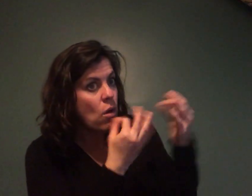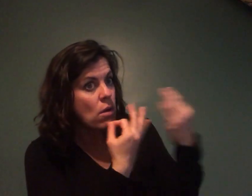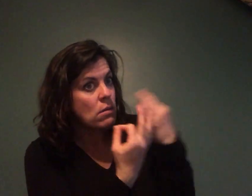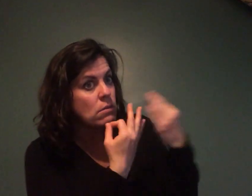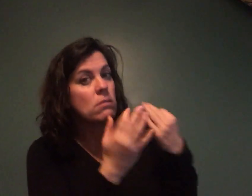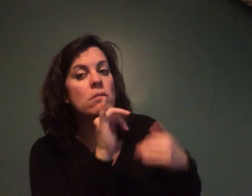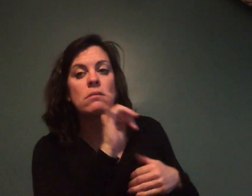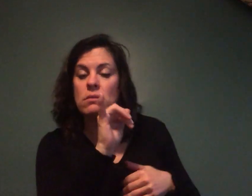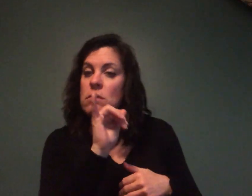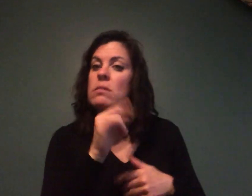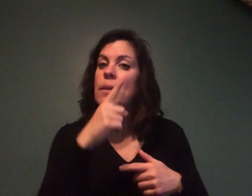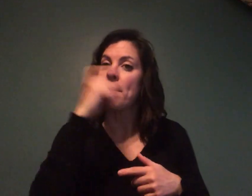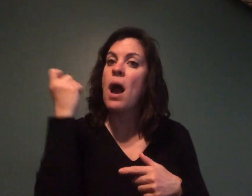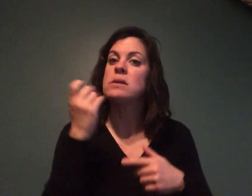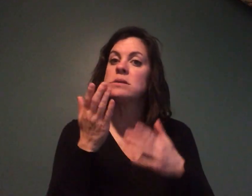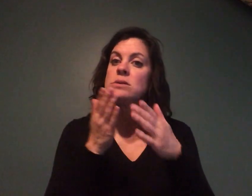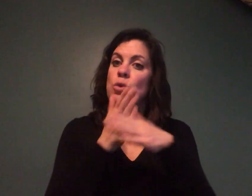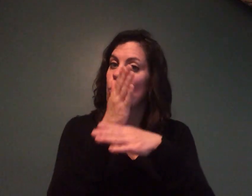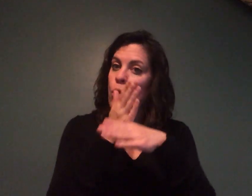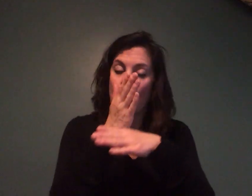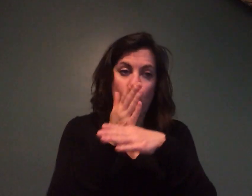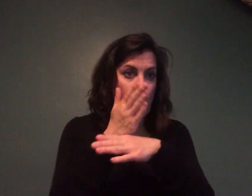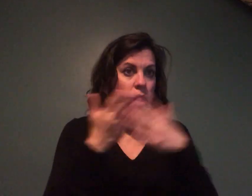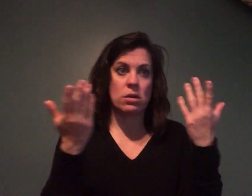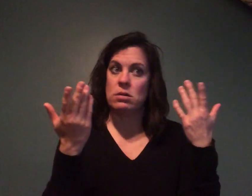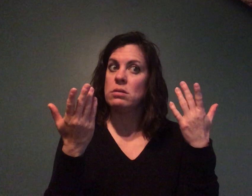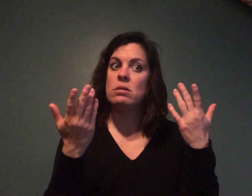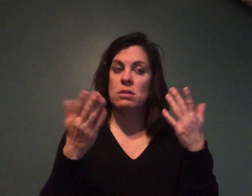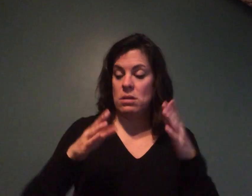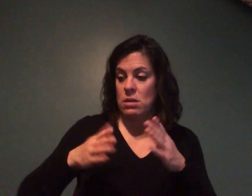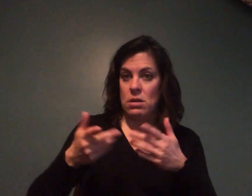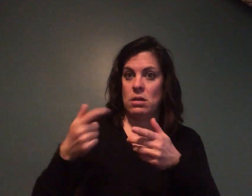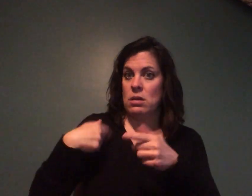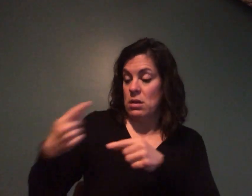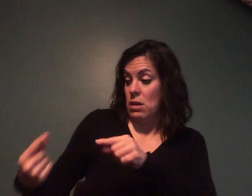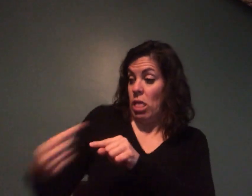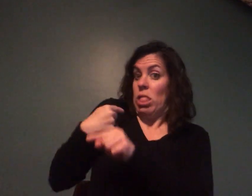right? Yeah. Okay, and if I don't have a piece of wood, how about a broom handle?